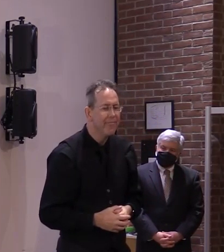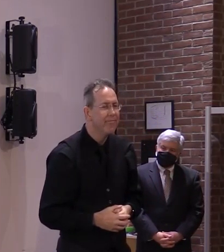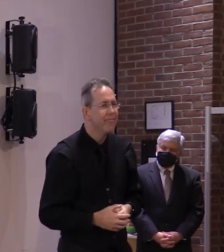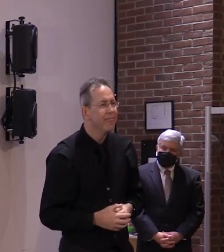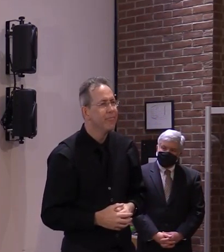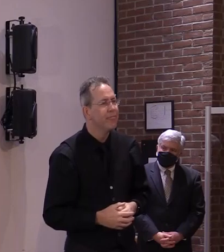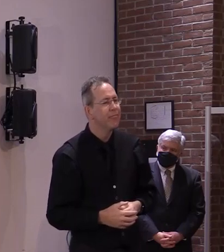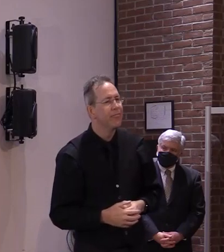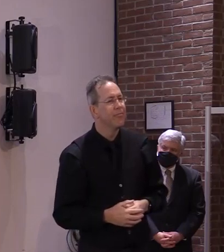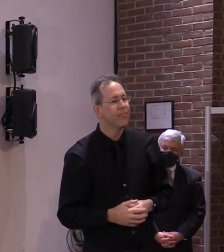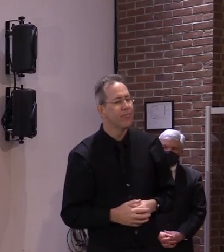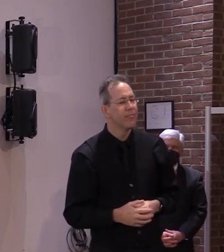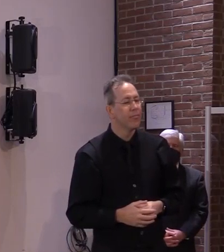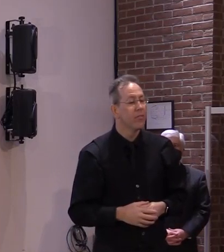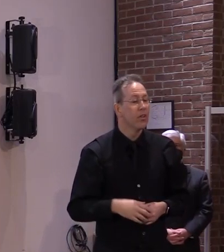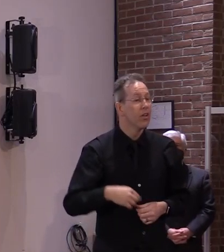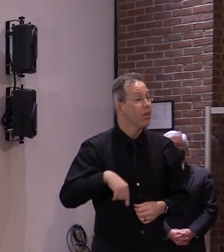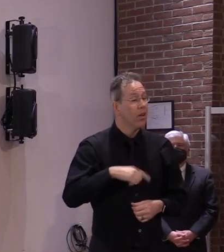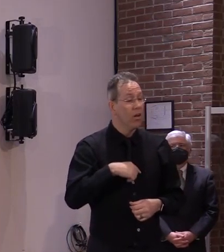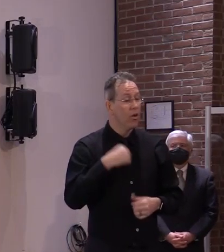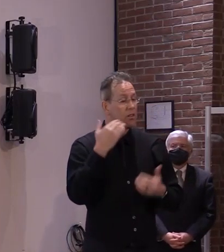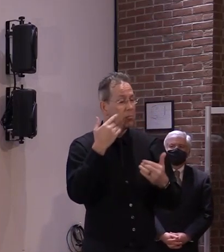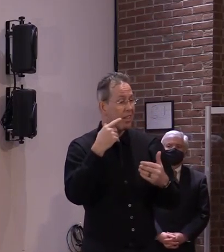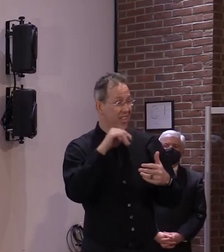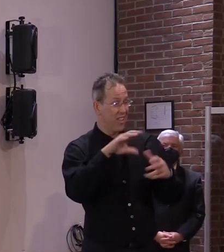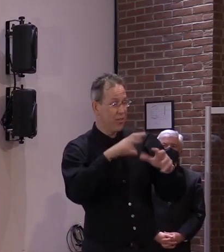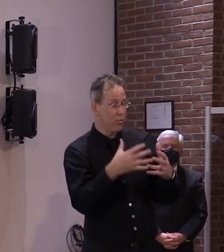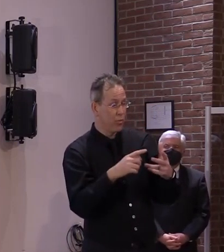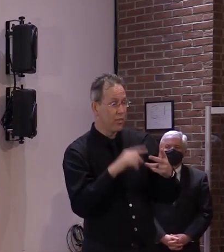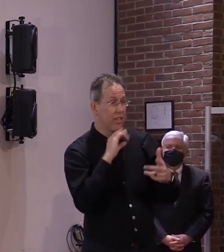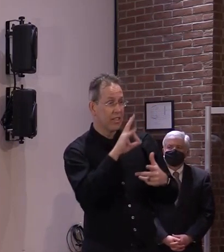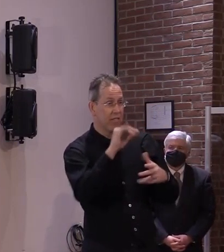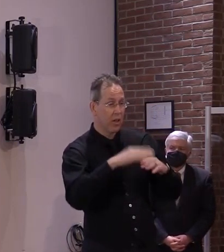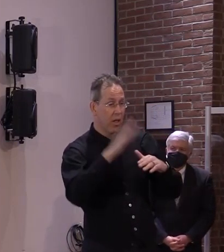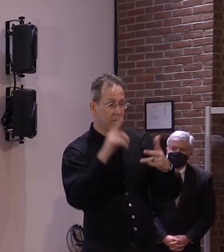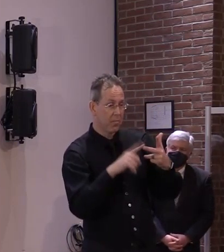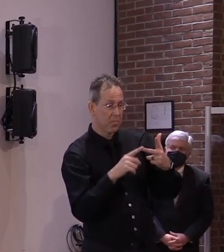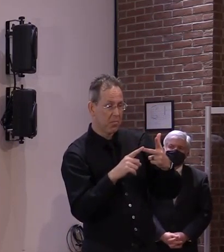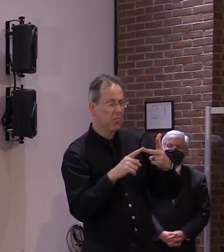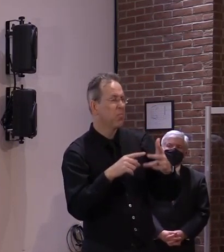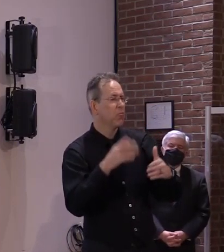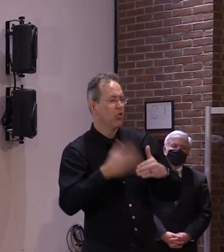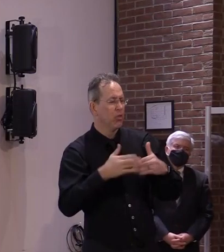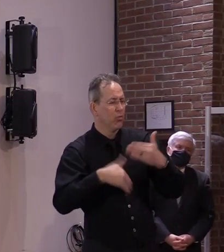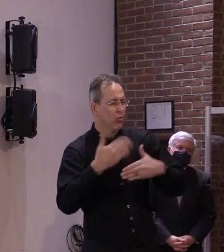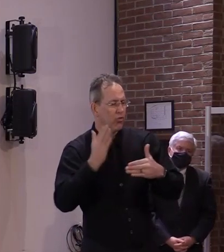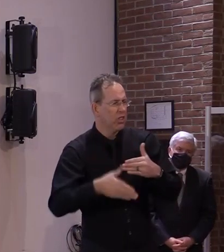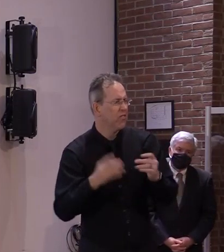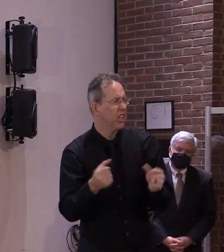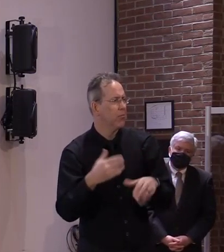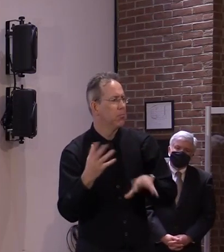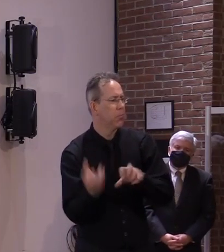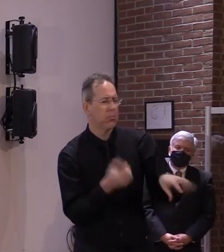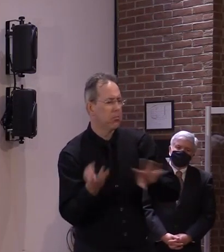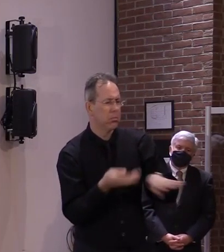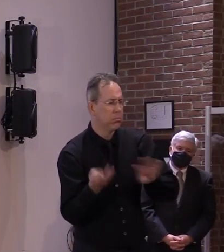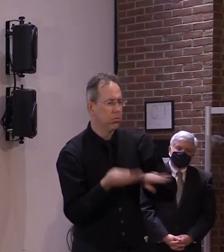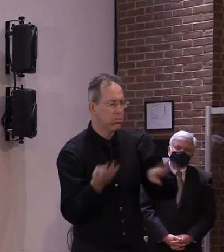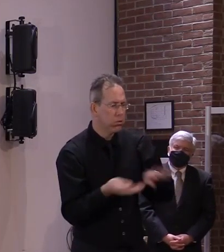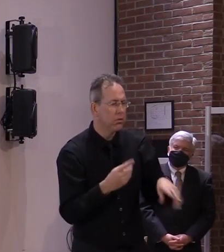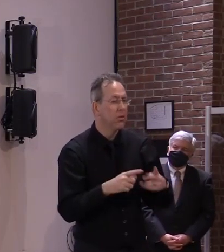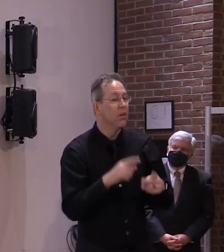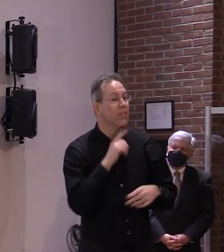through phase three quickly and then open up to the 65 plus phase. And after that, phase